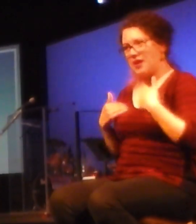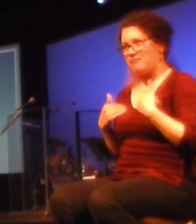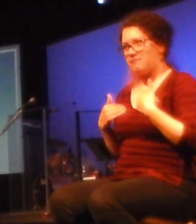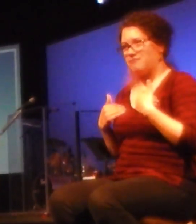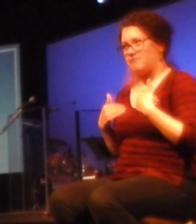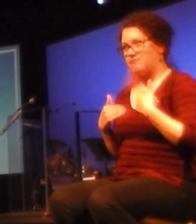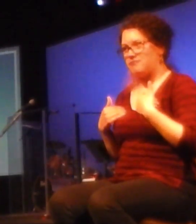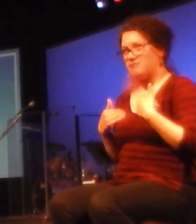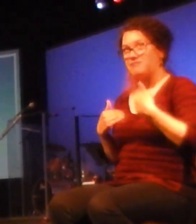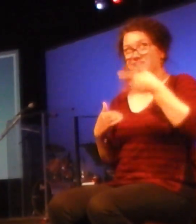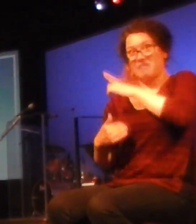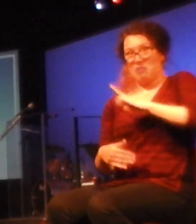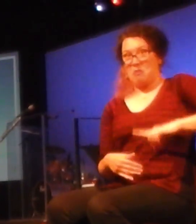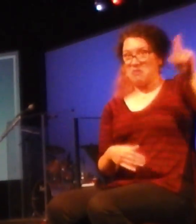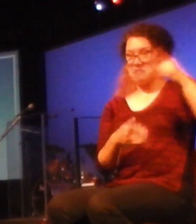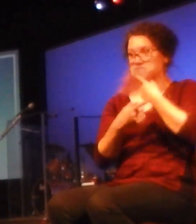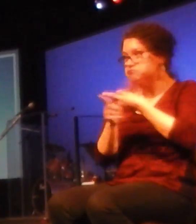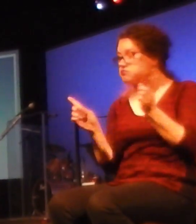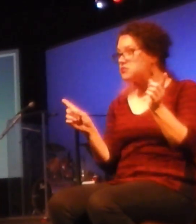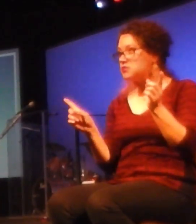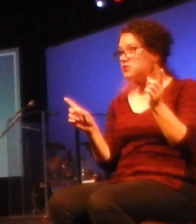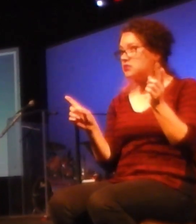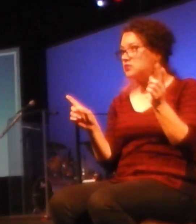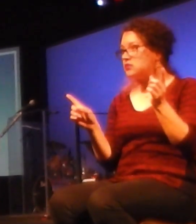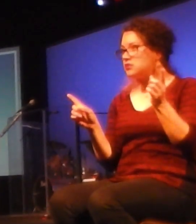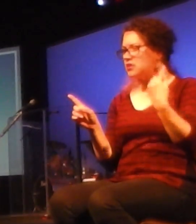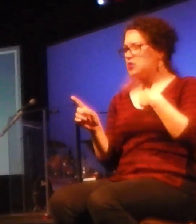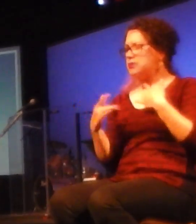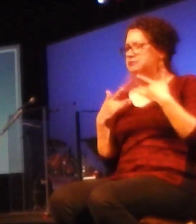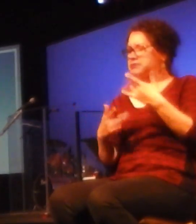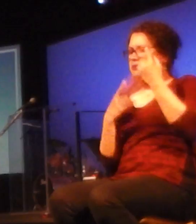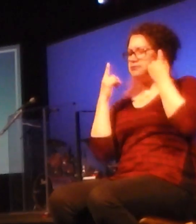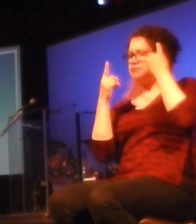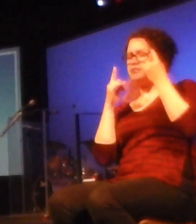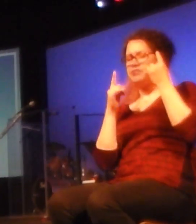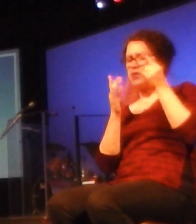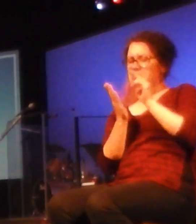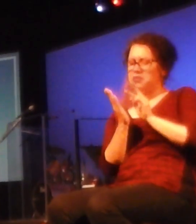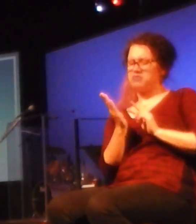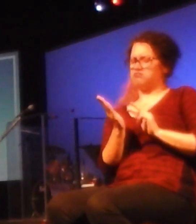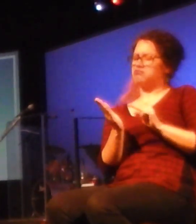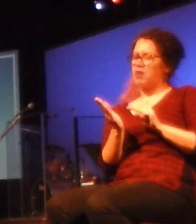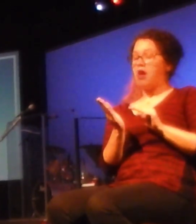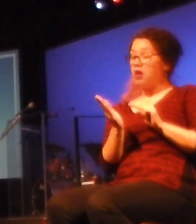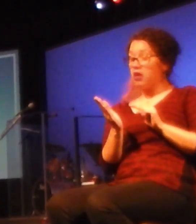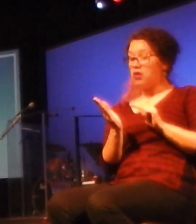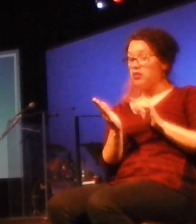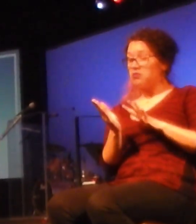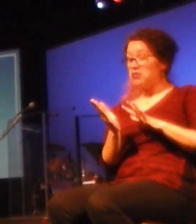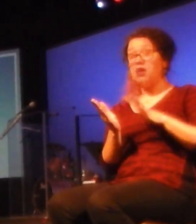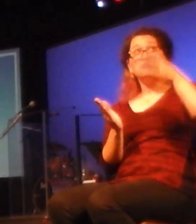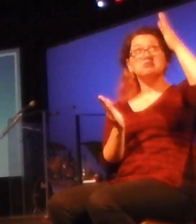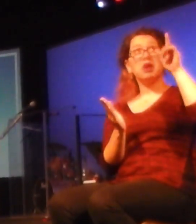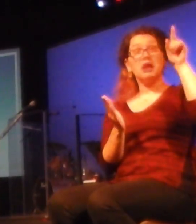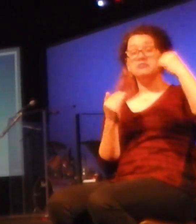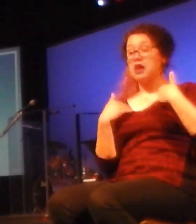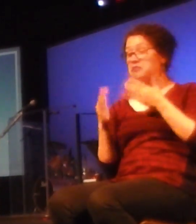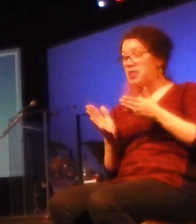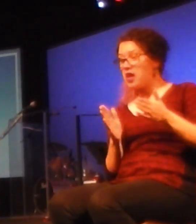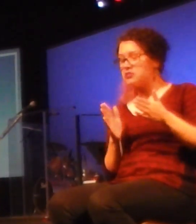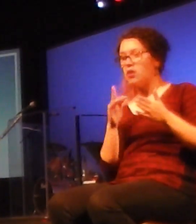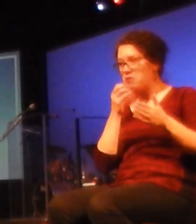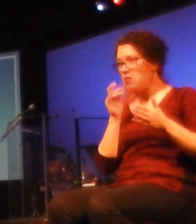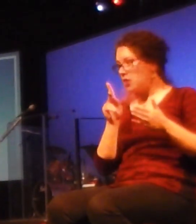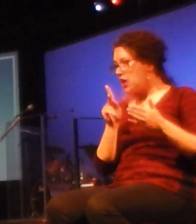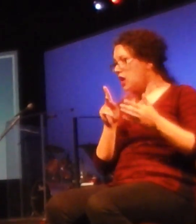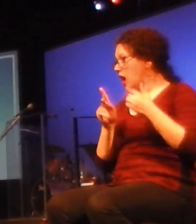the Lord. And I think what we have a tendency to do when we see that passage is we're like, okay, well, there's plans, so here's what I'm